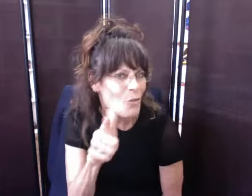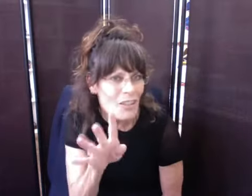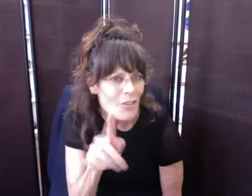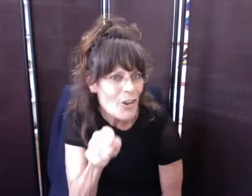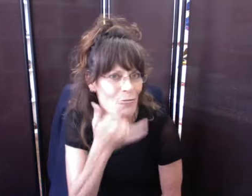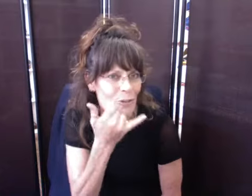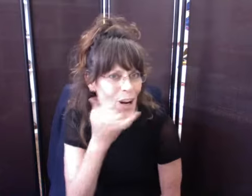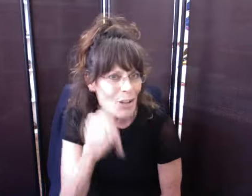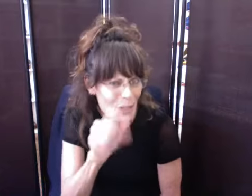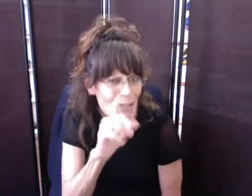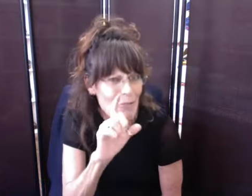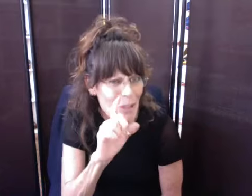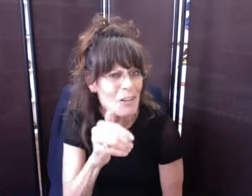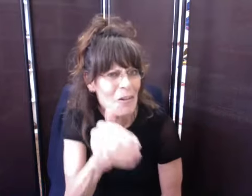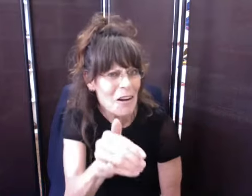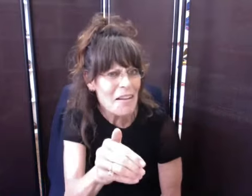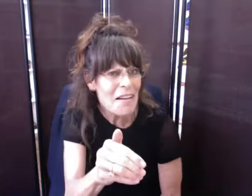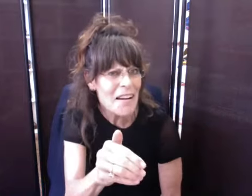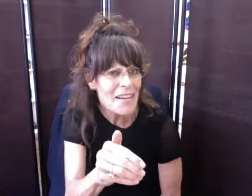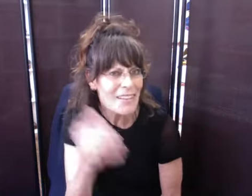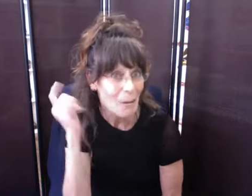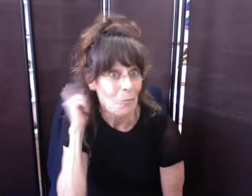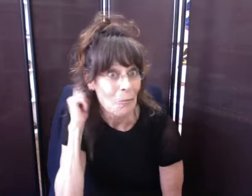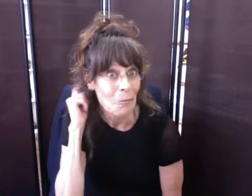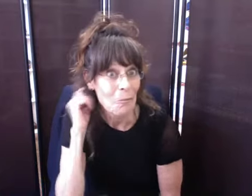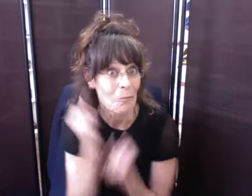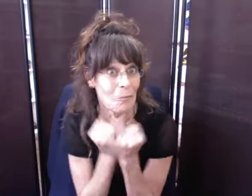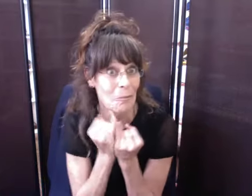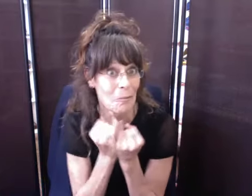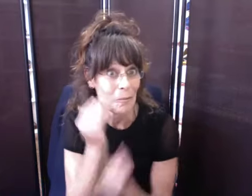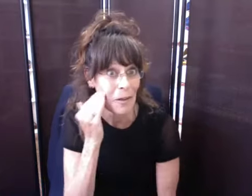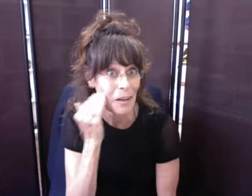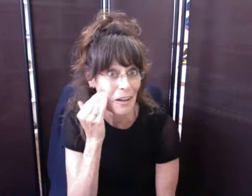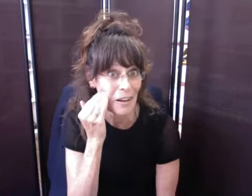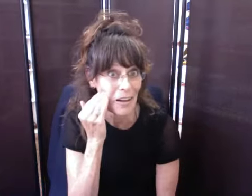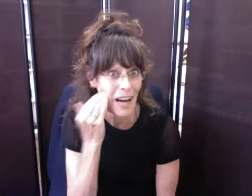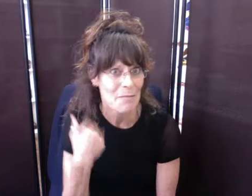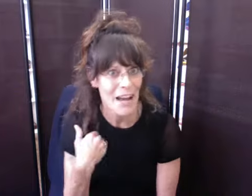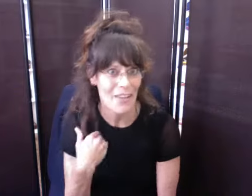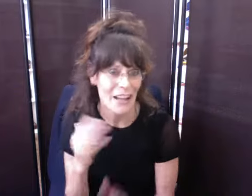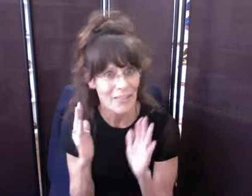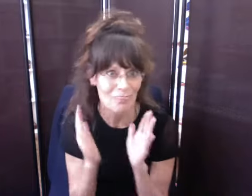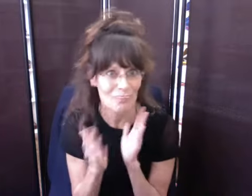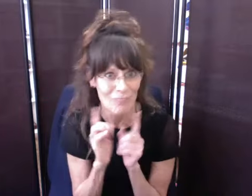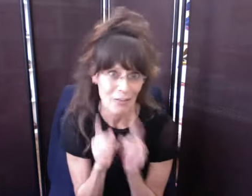Look. Just now, this is me talking to me, right? I mean, I'm literally having, like, you know, a dialogue, right, with